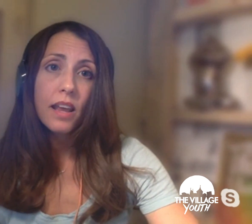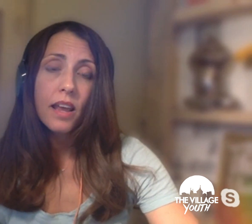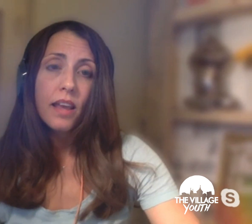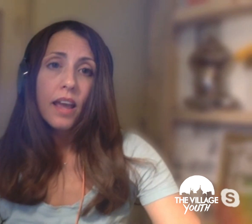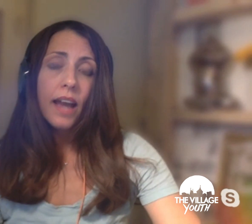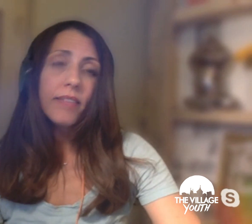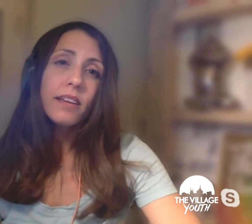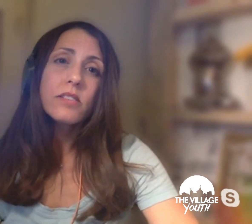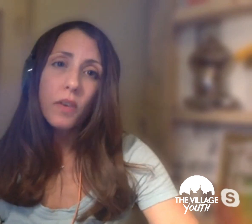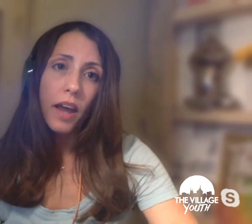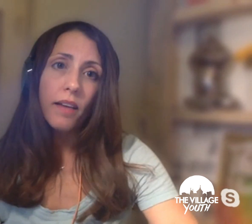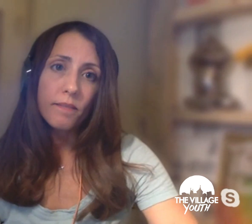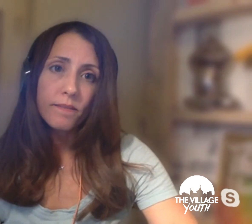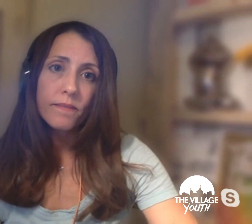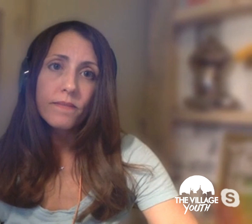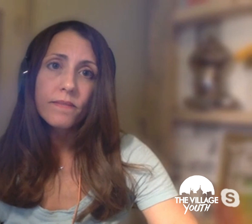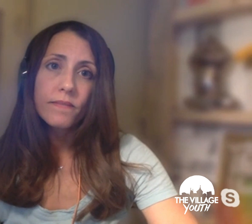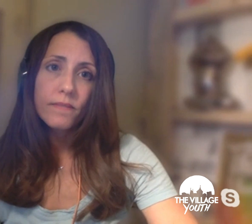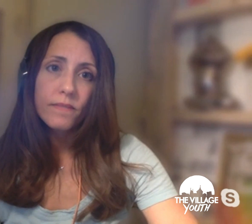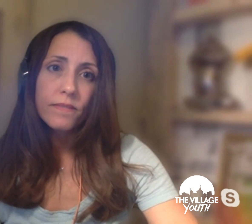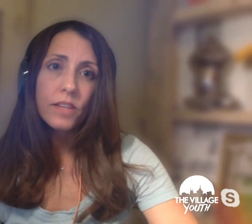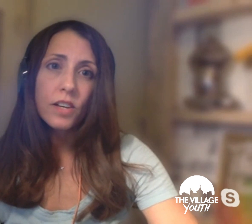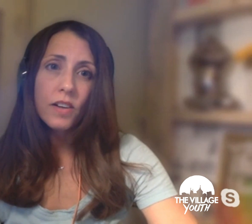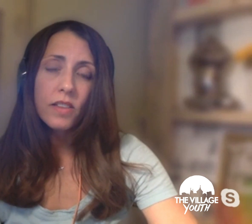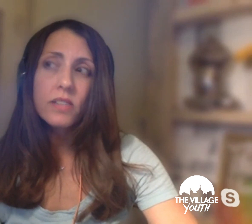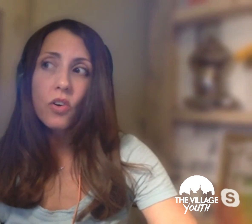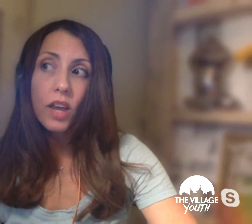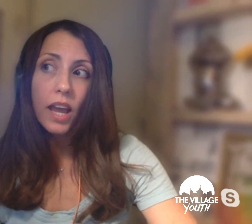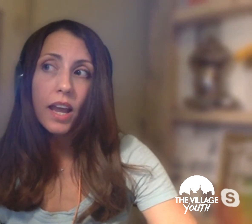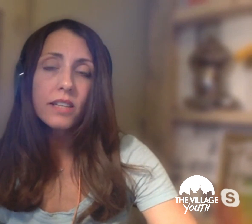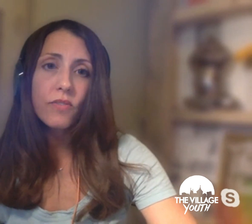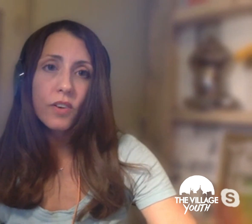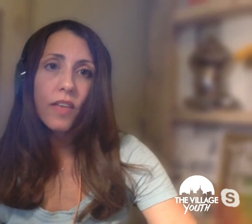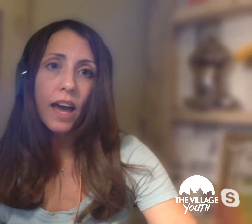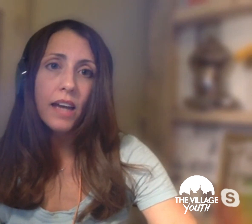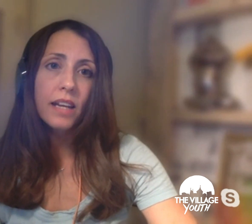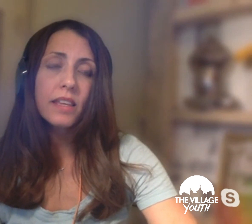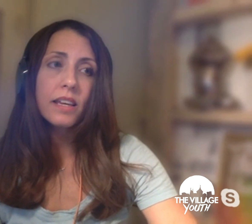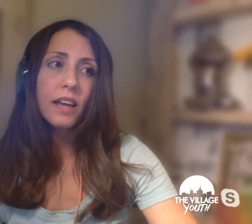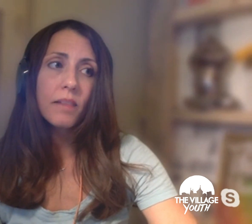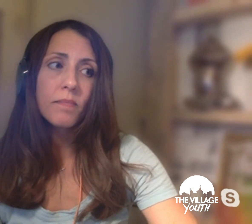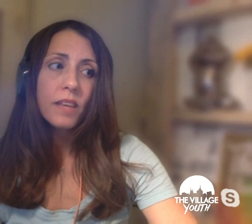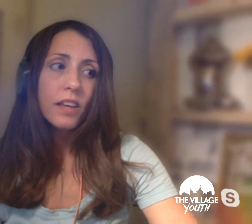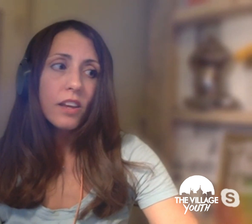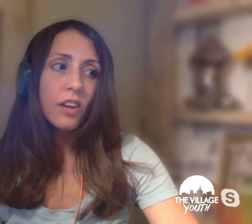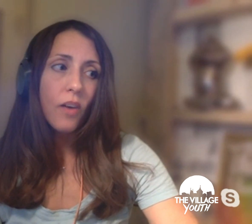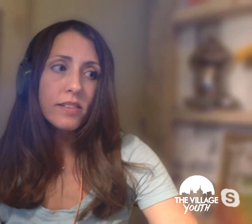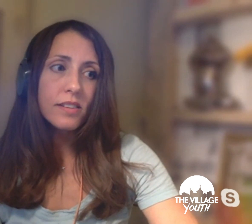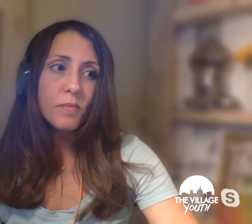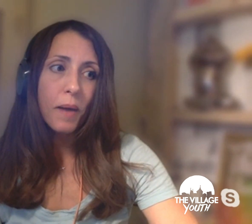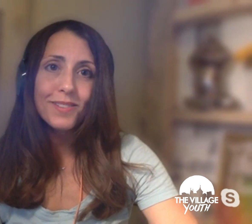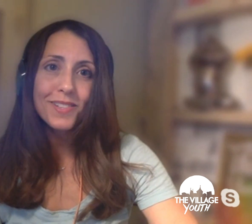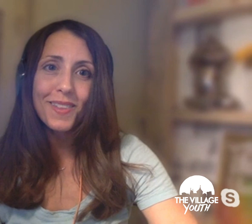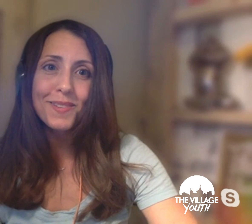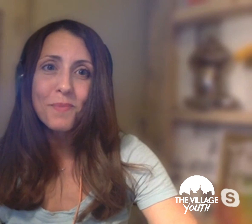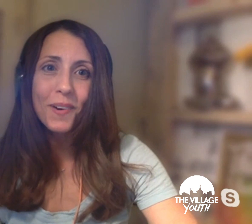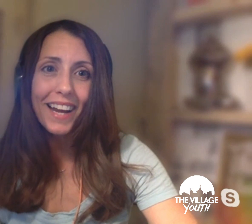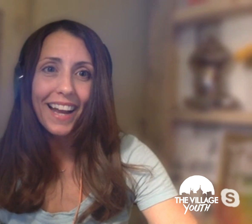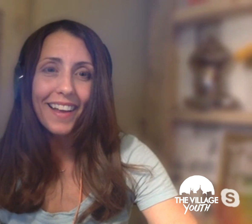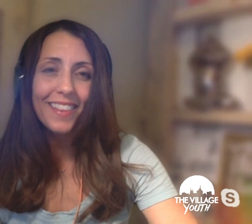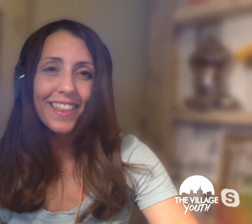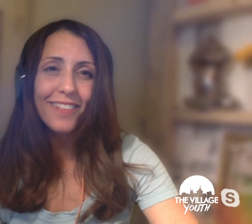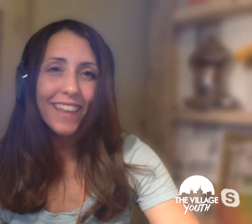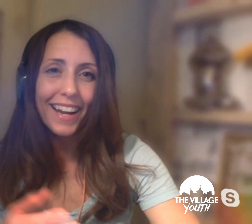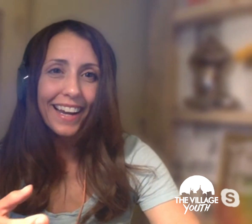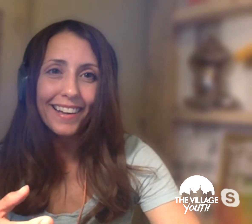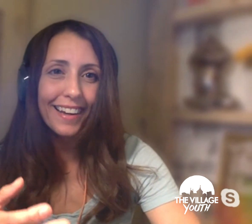happened. And I think it's okay. I think it's okay to feel that. And I think, as the pastor said this